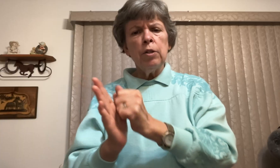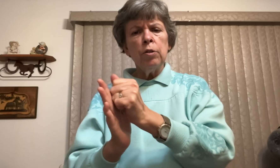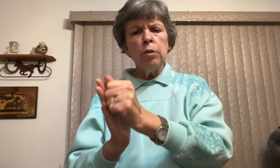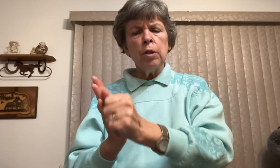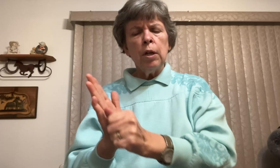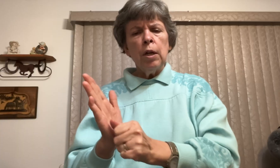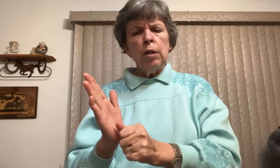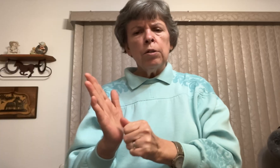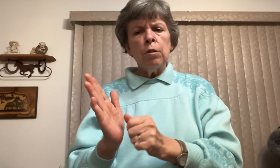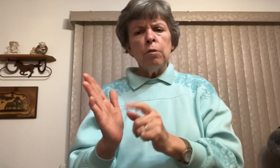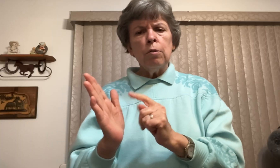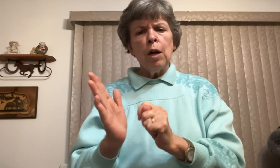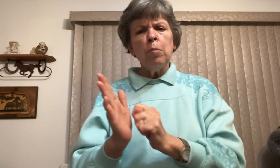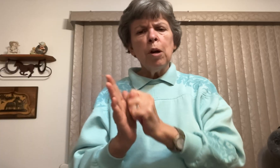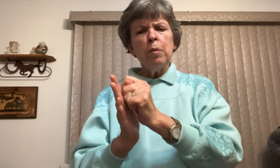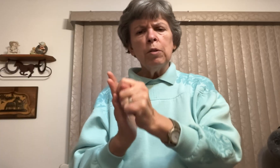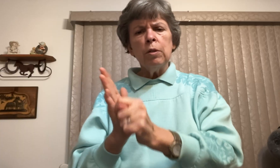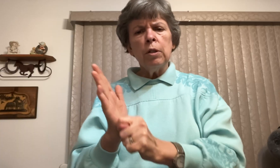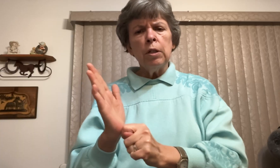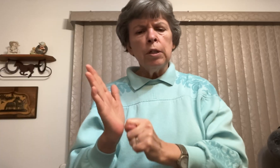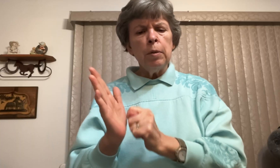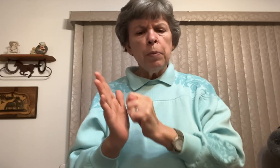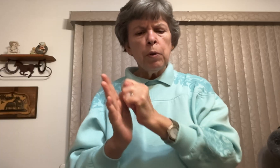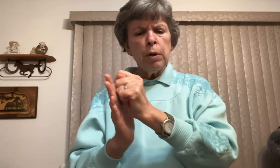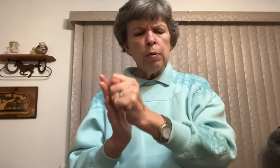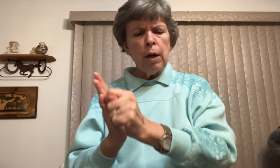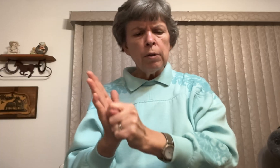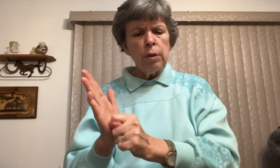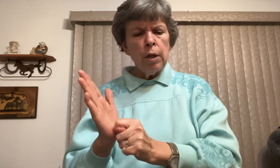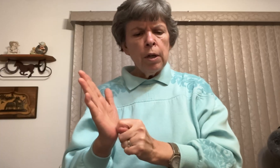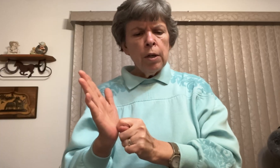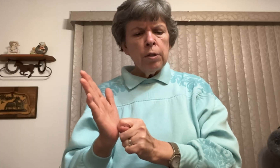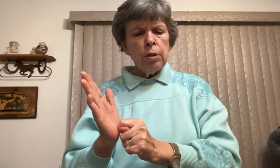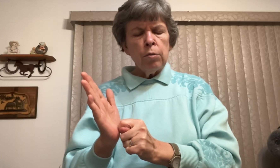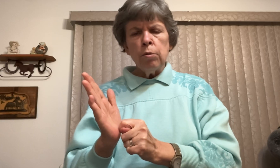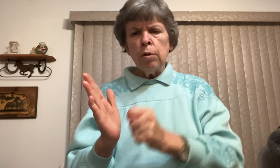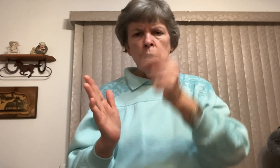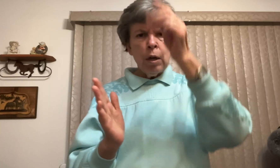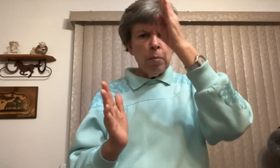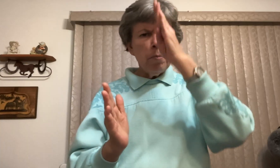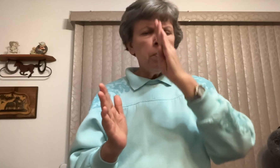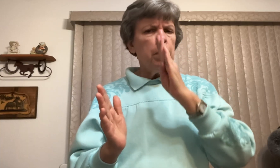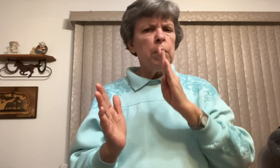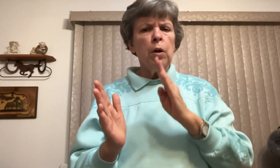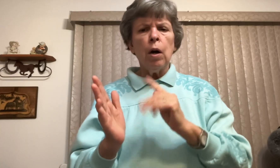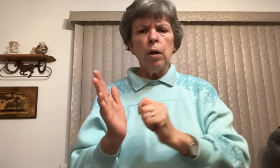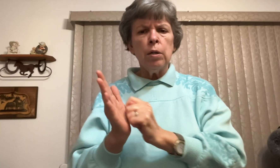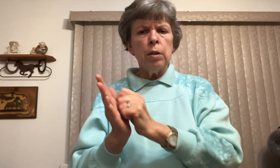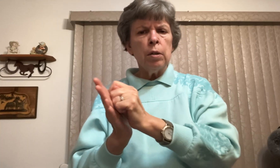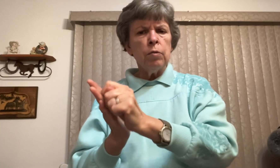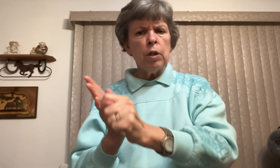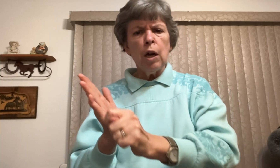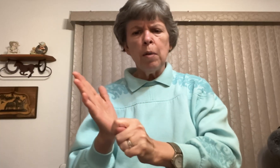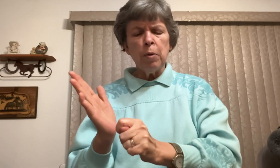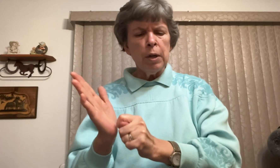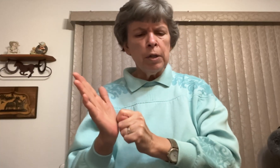ages. So I'll probably do a T going around. So the God of time or